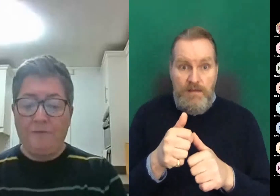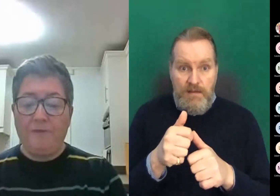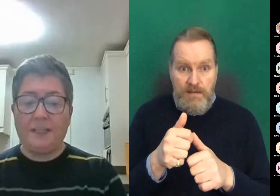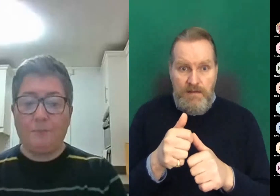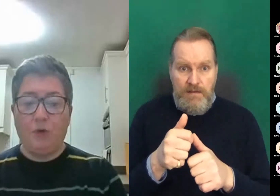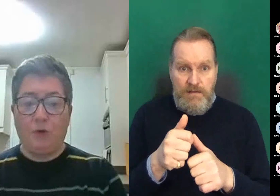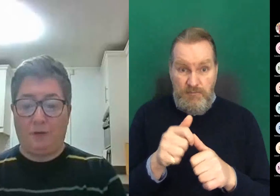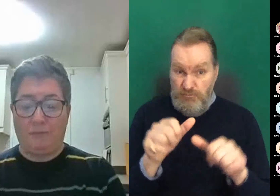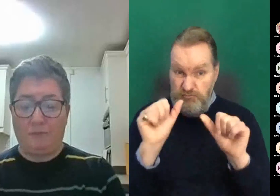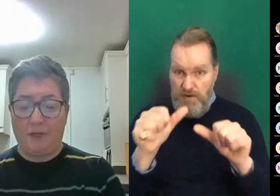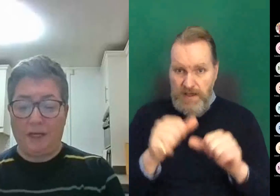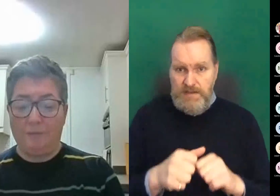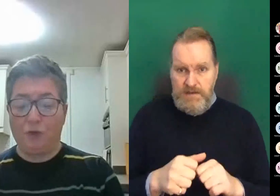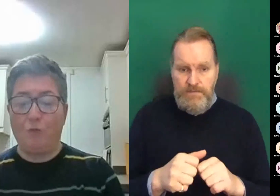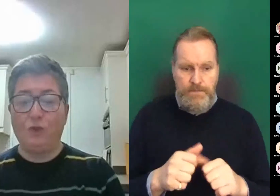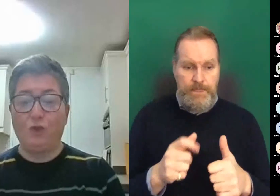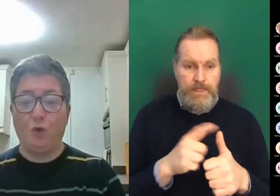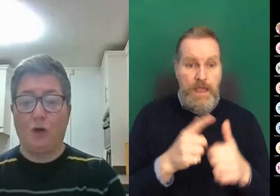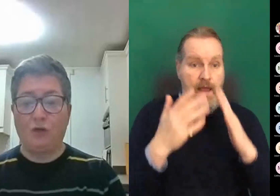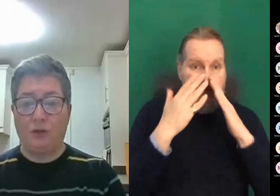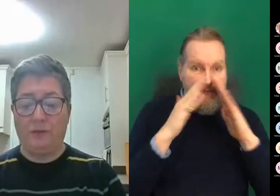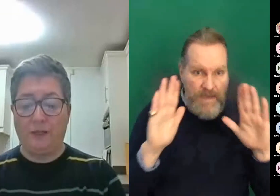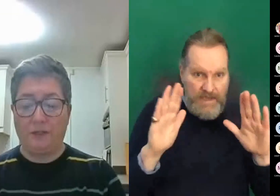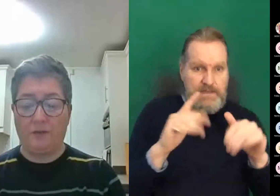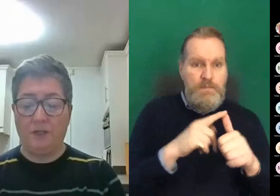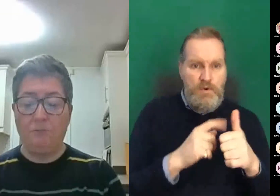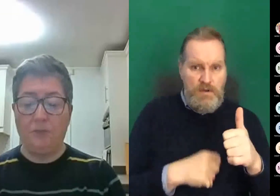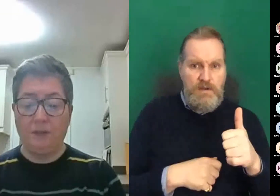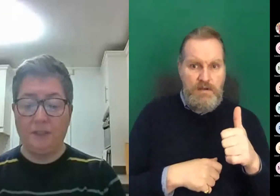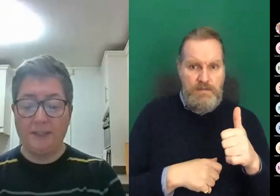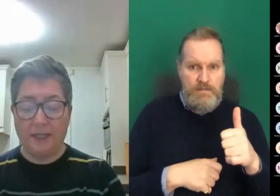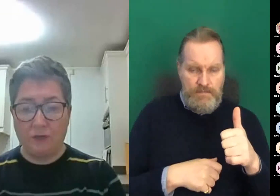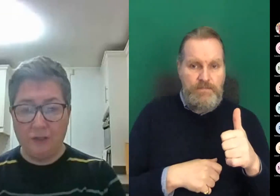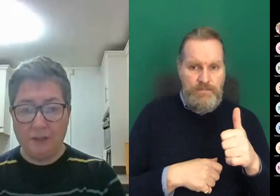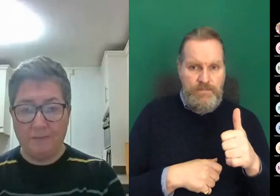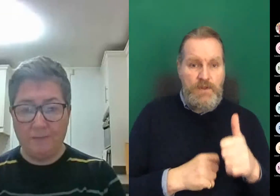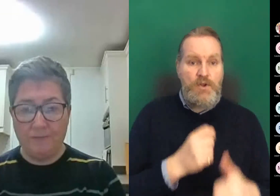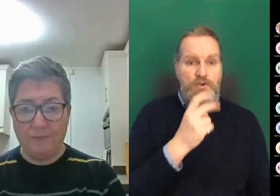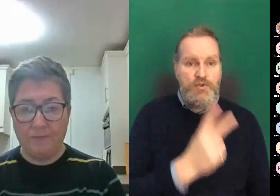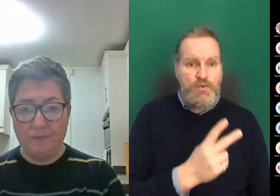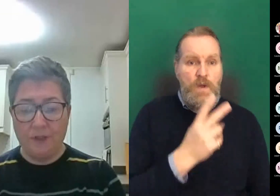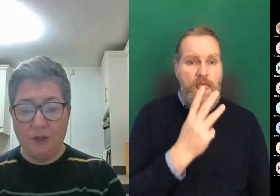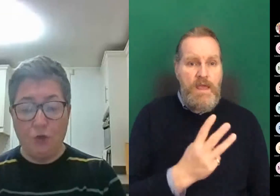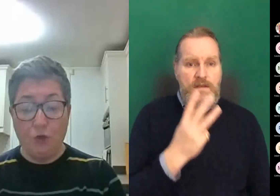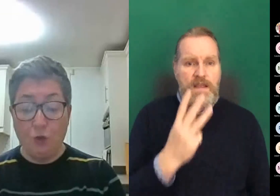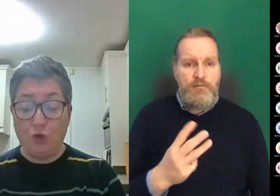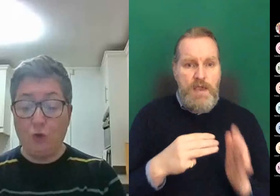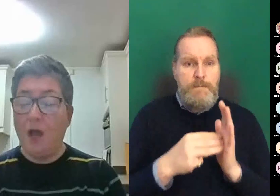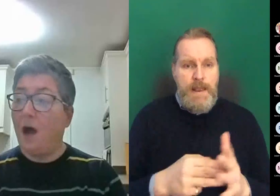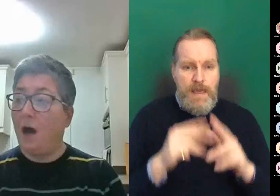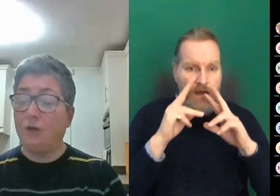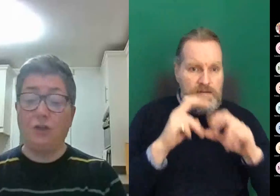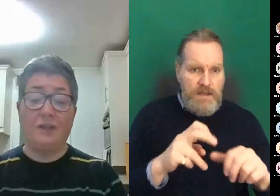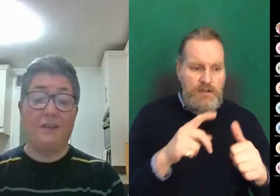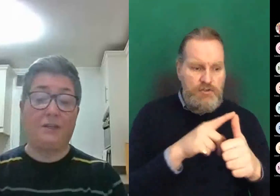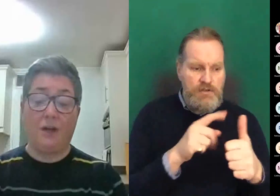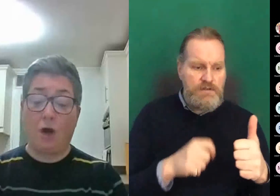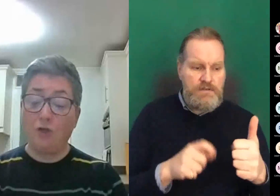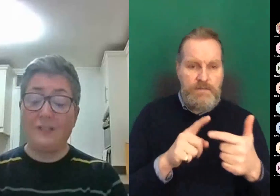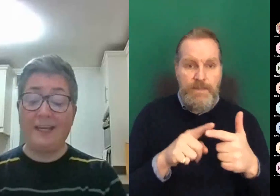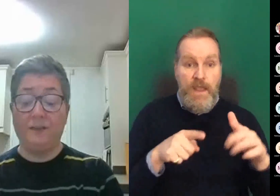are. Facebook came top with 233 million searches. YouTube,